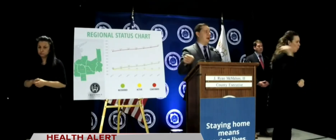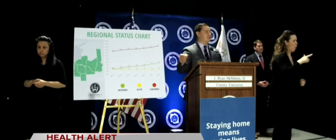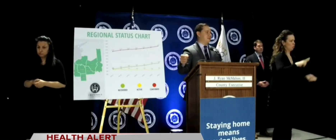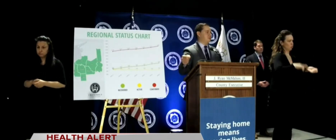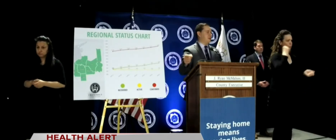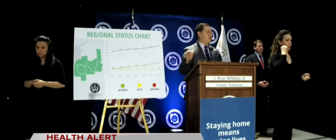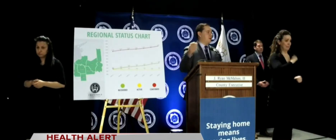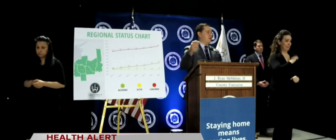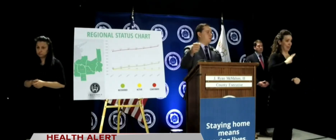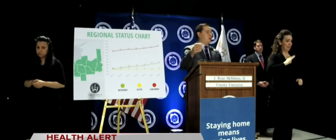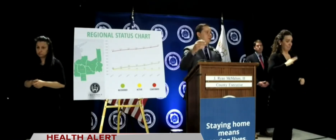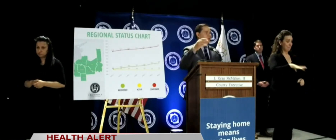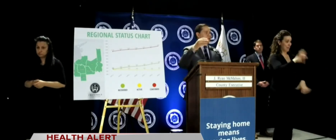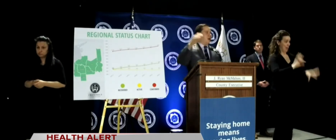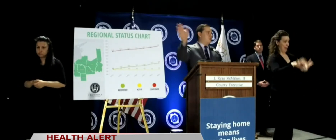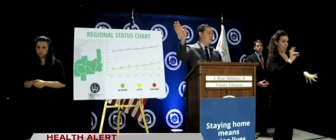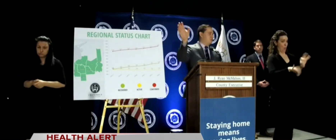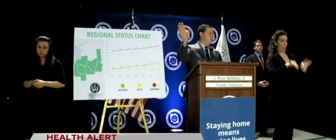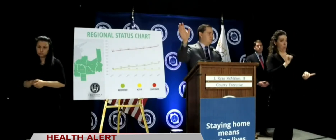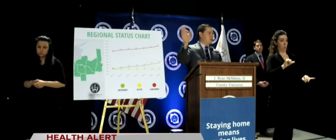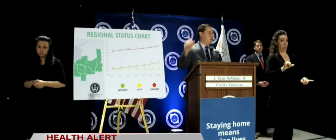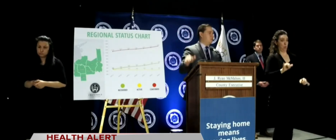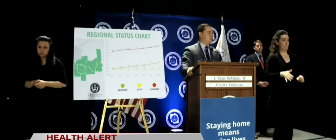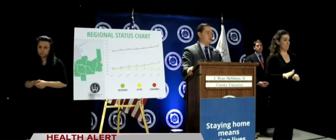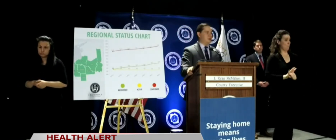legitimizing positives that probably would have gone